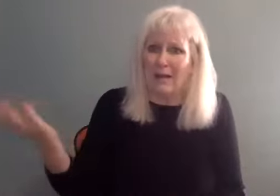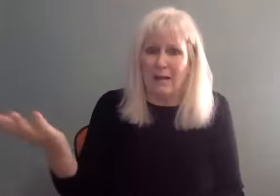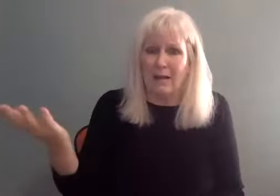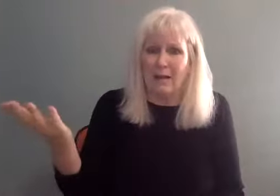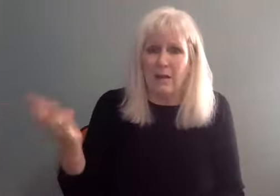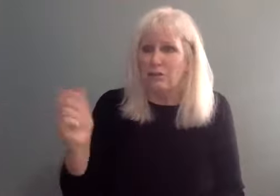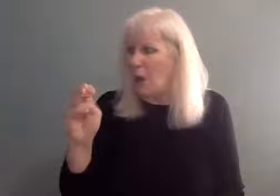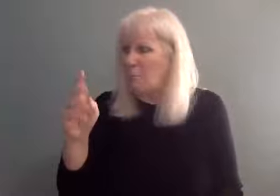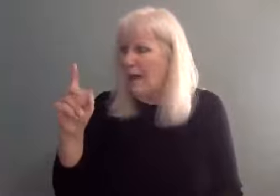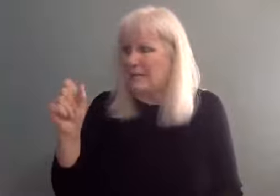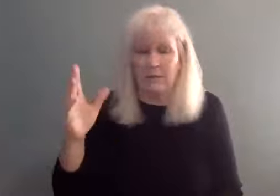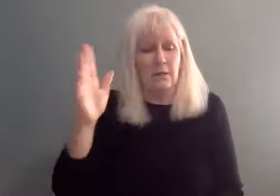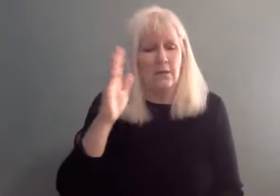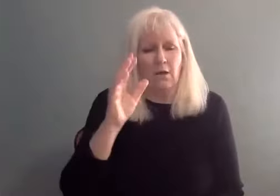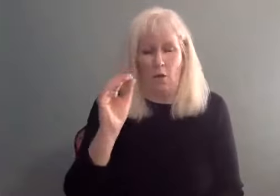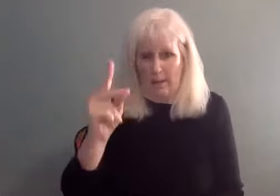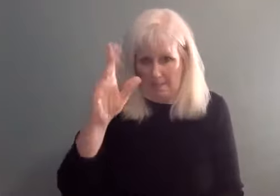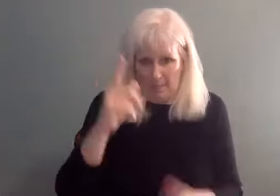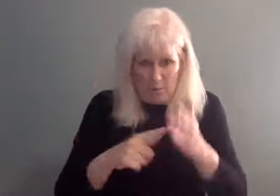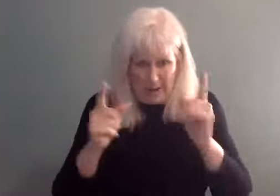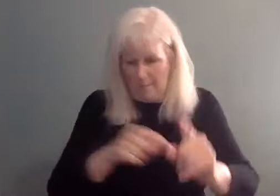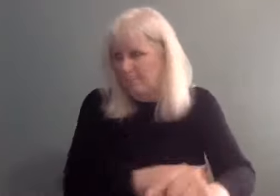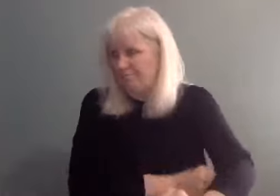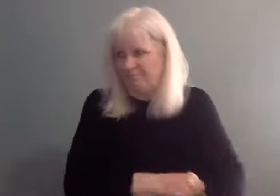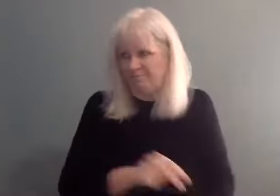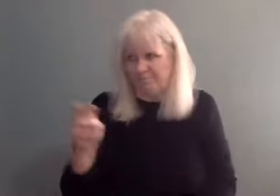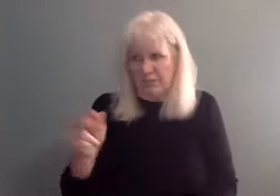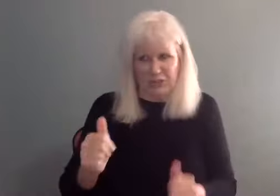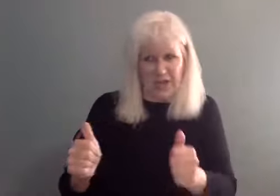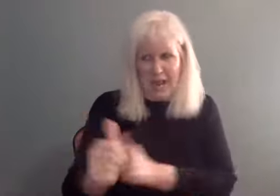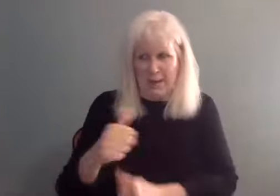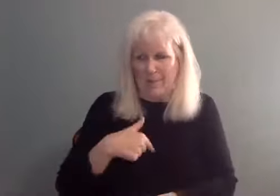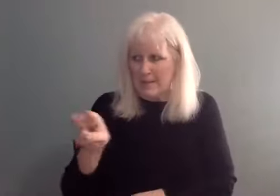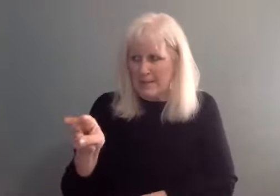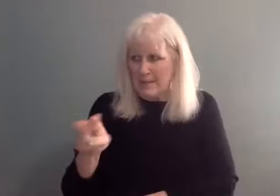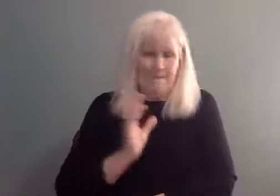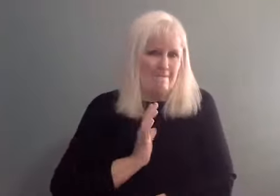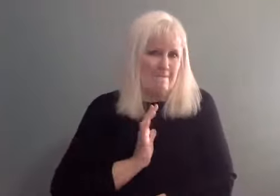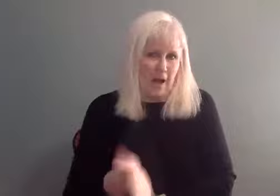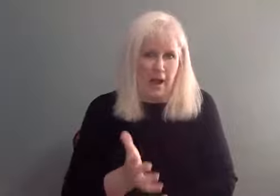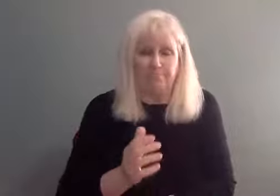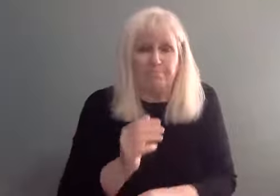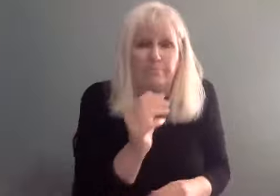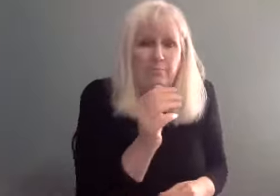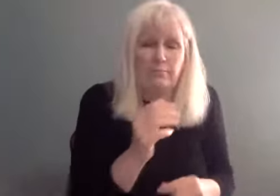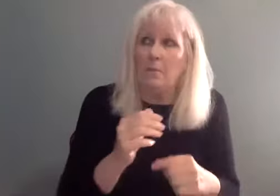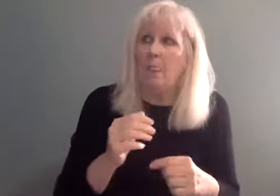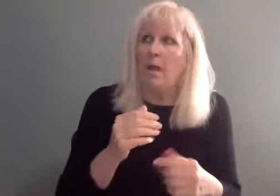So what happened was, when I finally did my 5th step, finally, 1 week before my first year birthday, it took